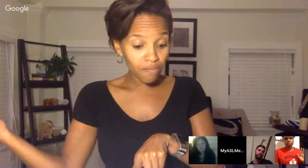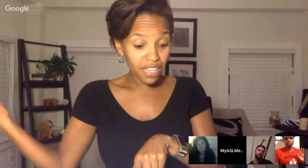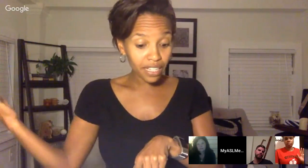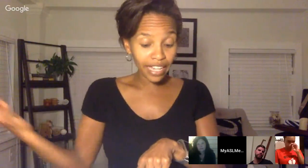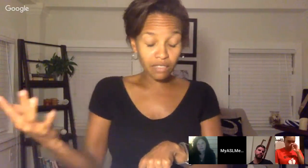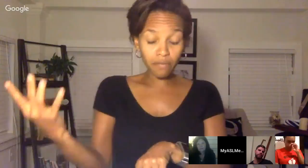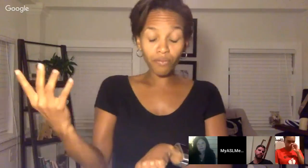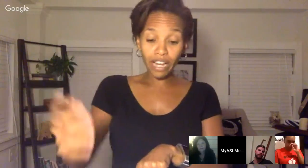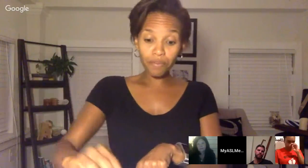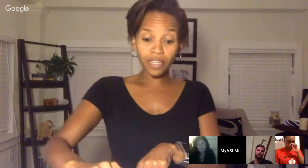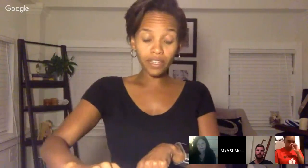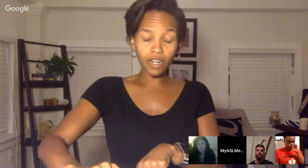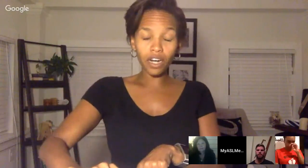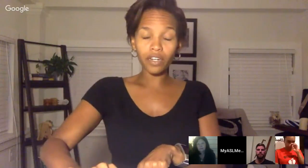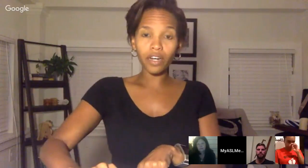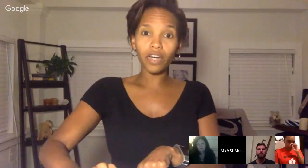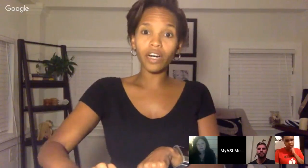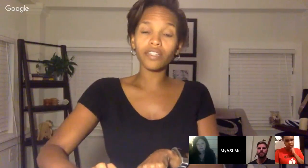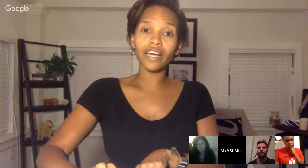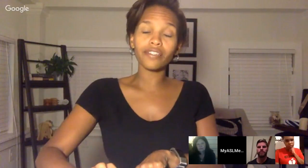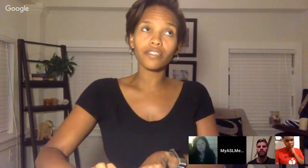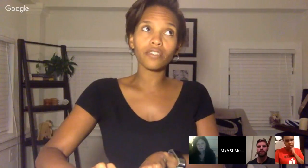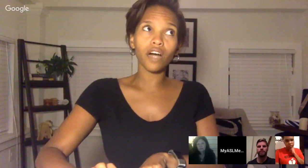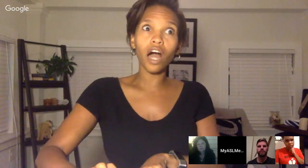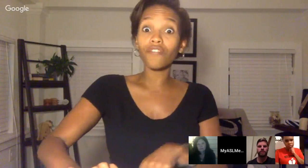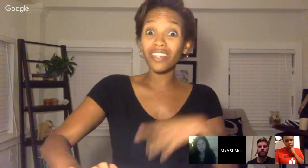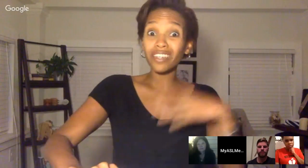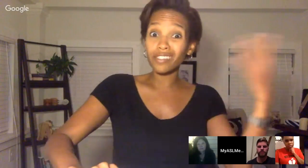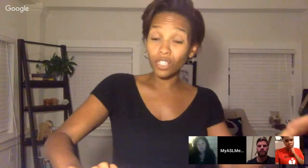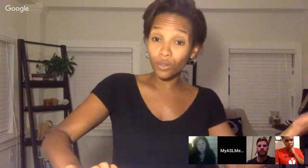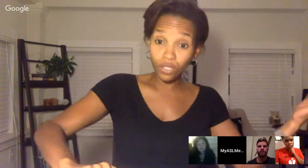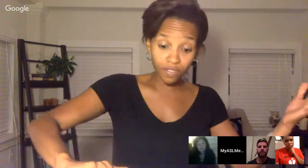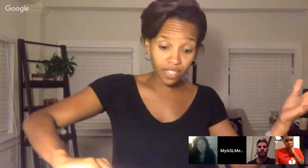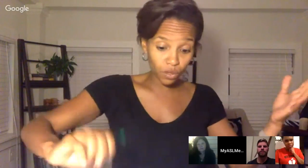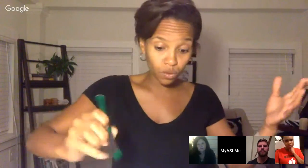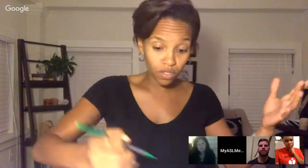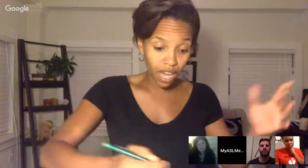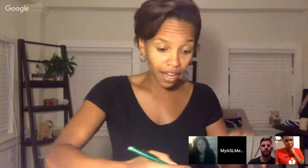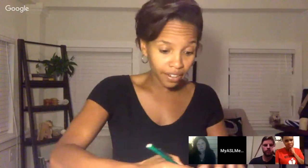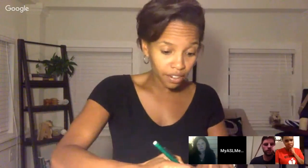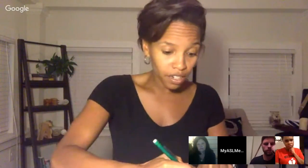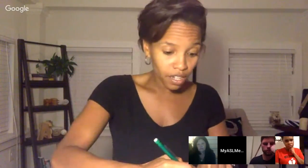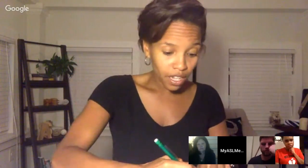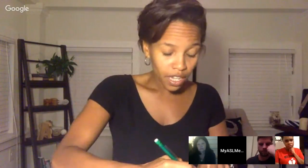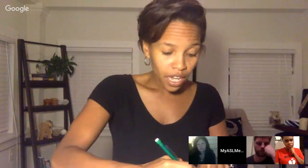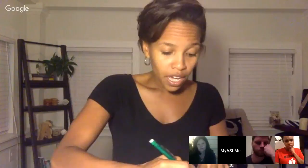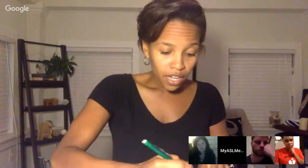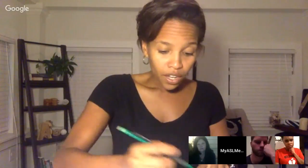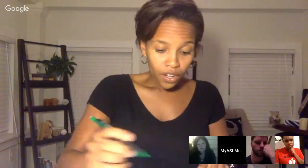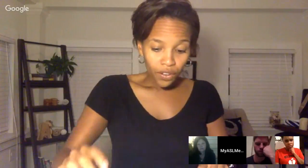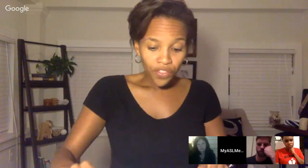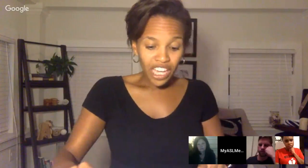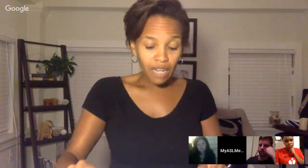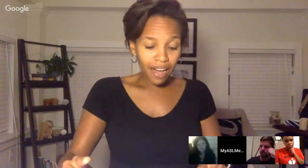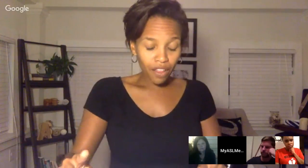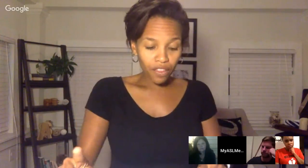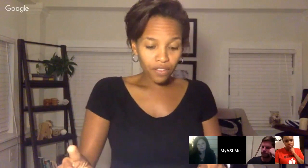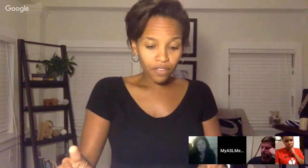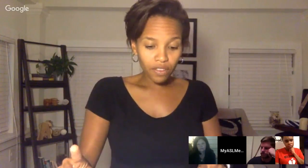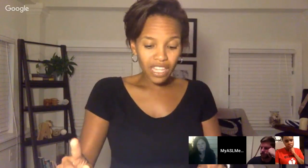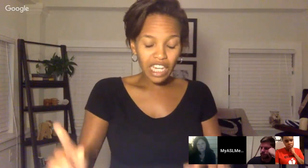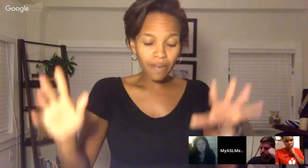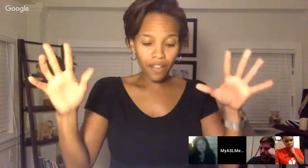Now, something that might be a less obvious use of this sign, think